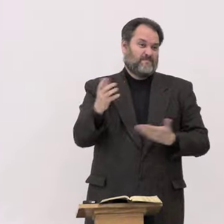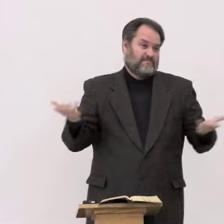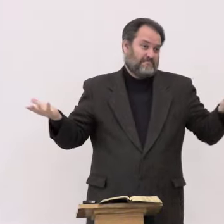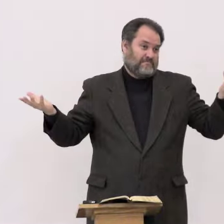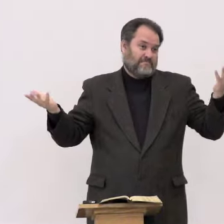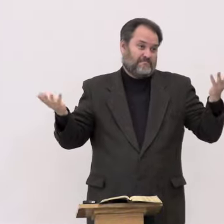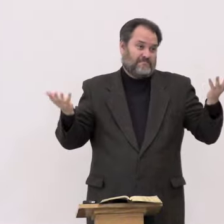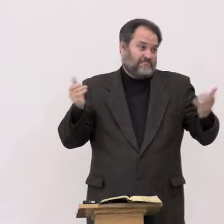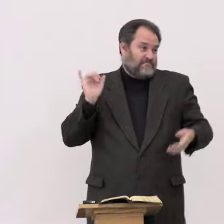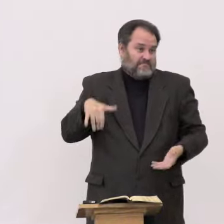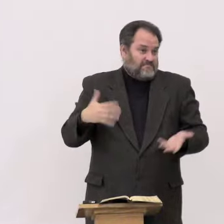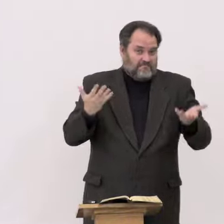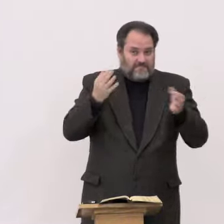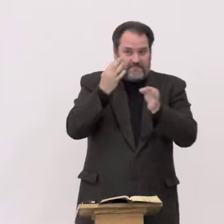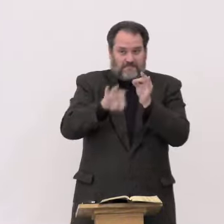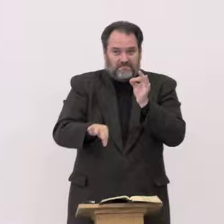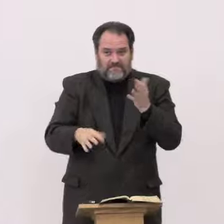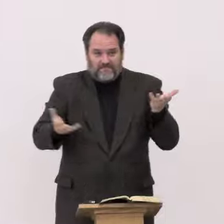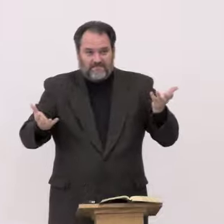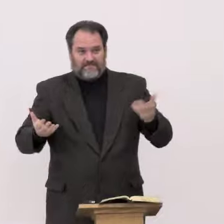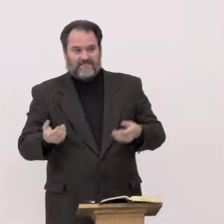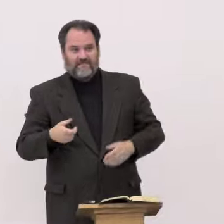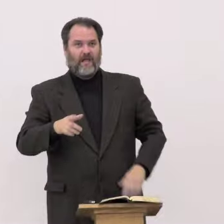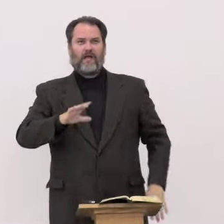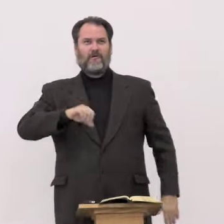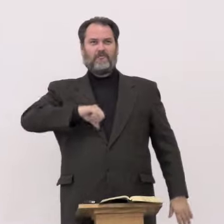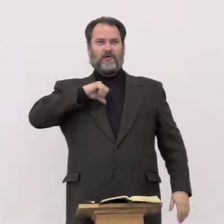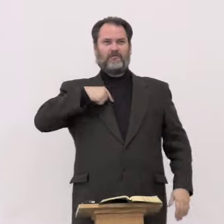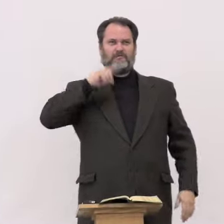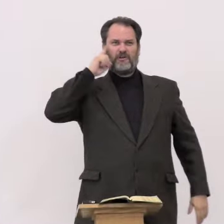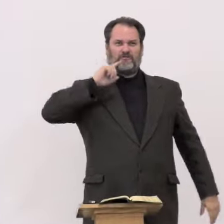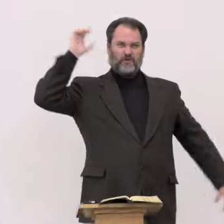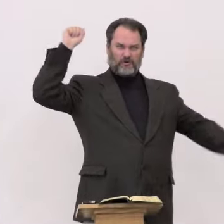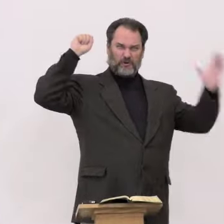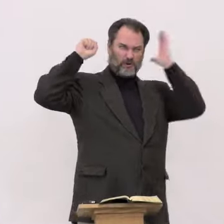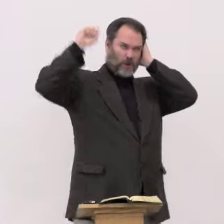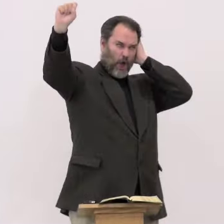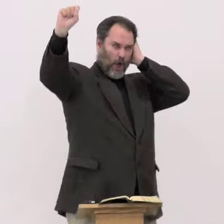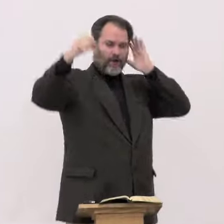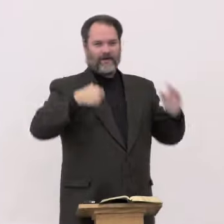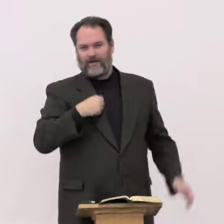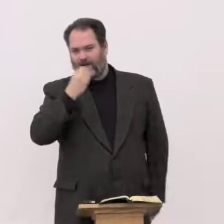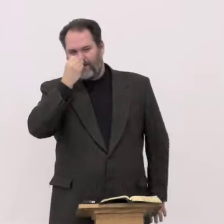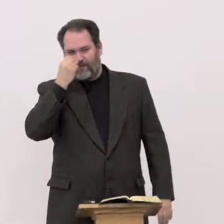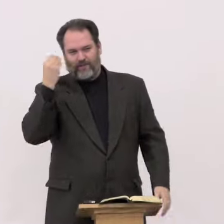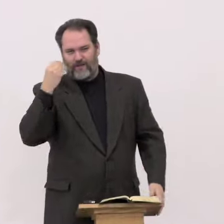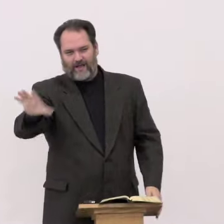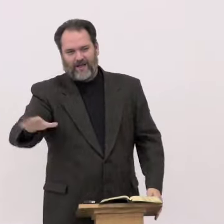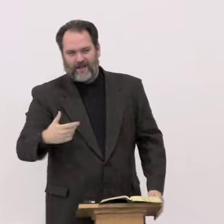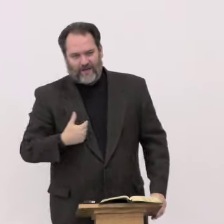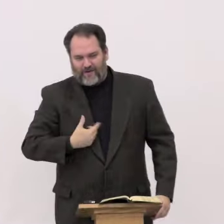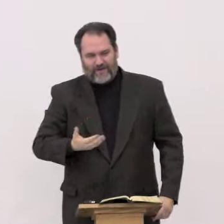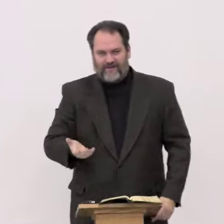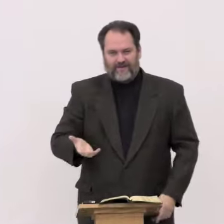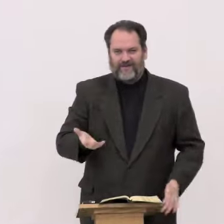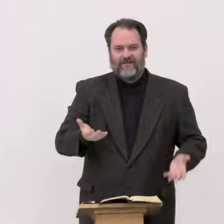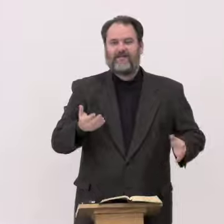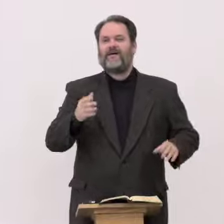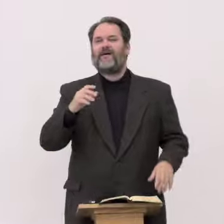that, you know, your ear does not work. As simple as that. You can't be prideful about